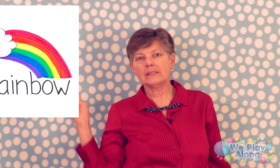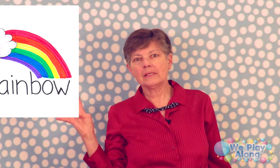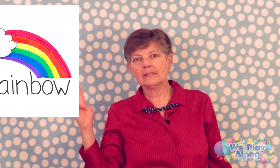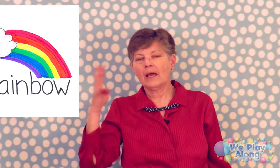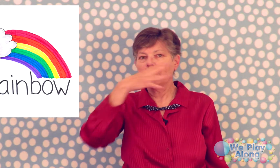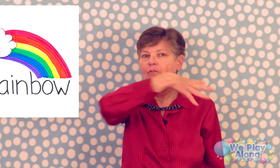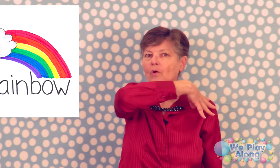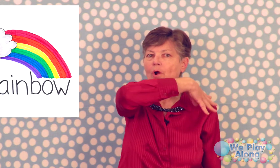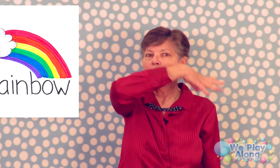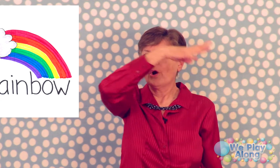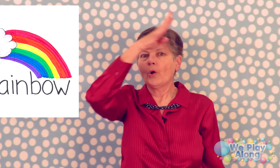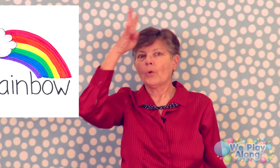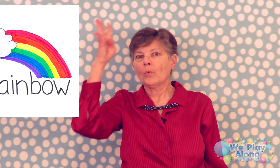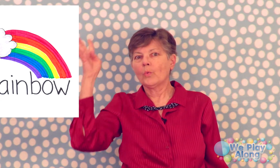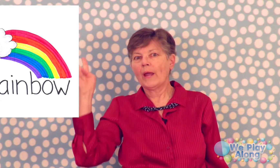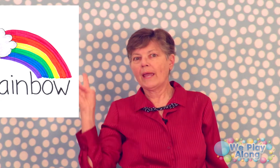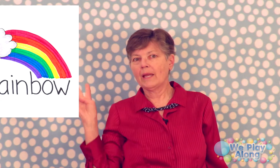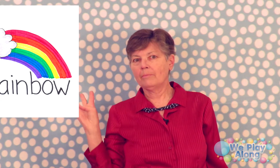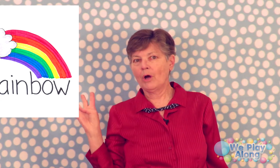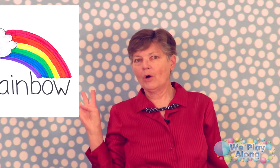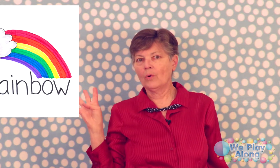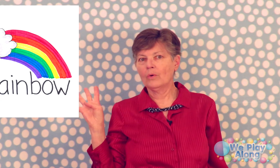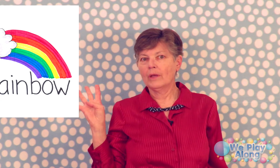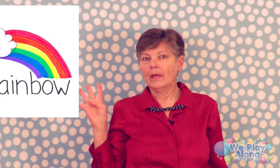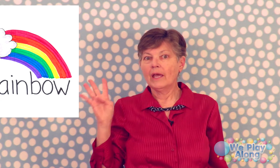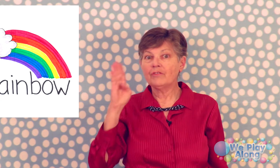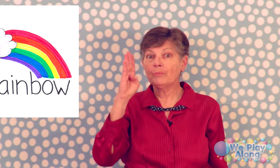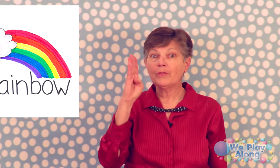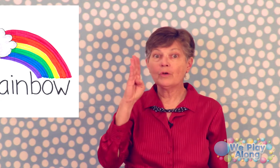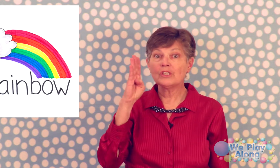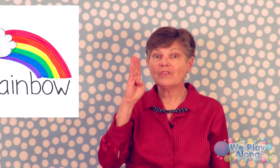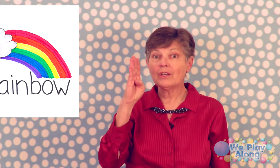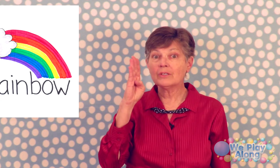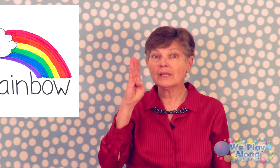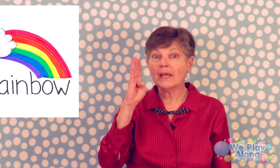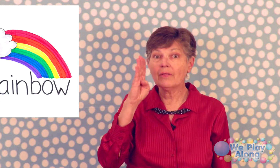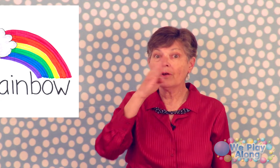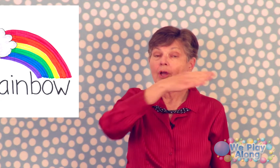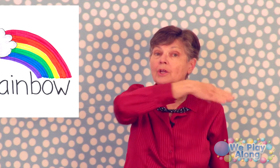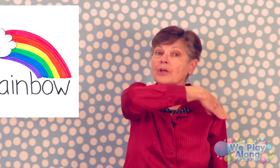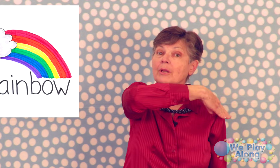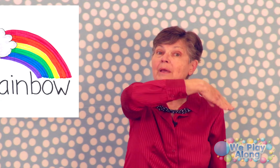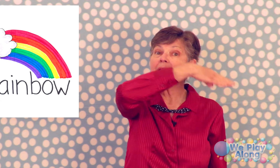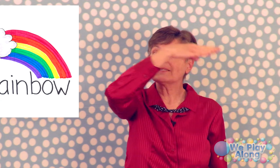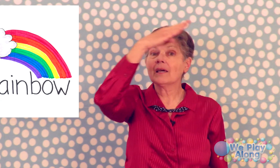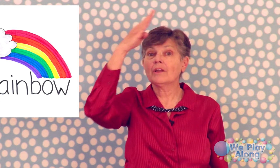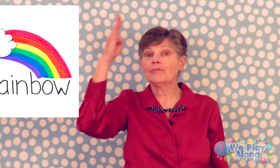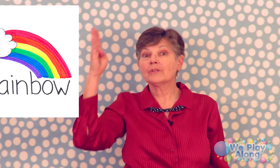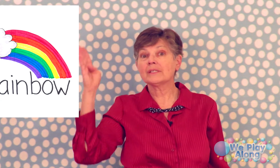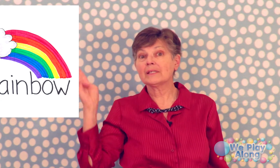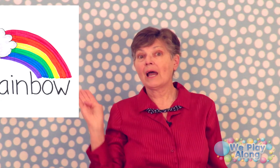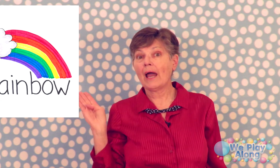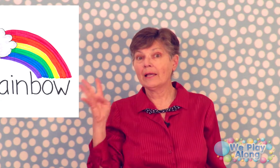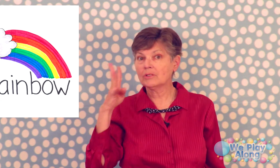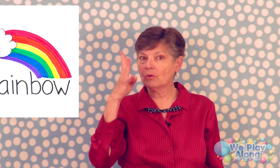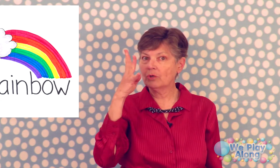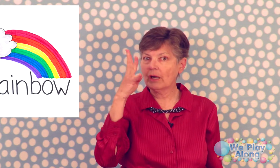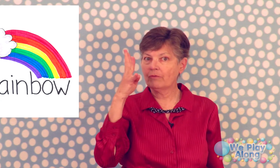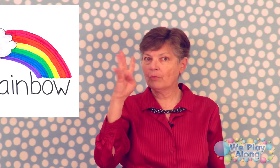is a sign for rainbow. If you put those fingers together, you're going to make the sign for sky. So for